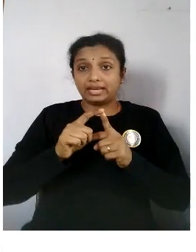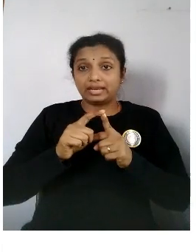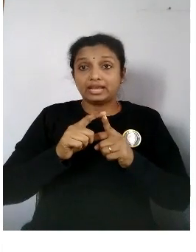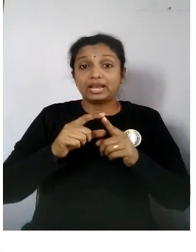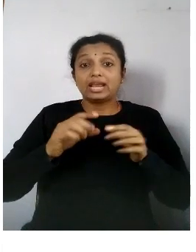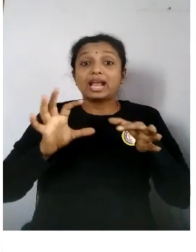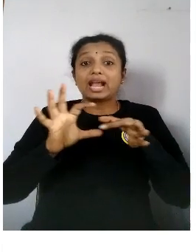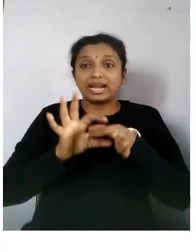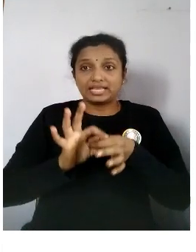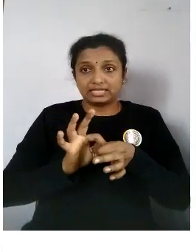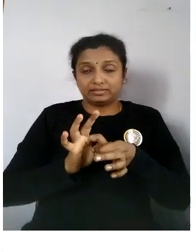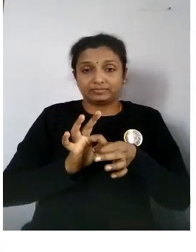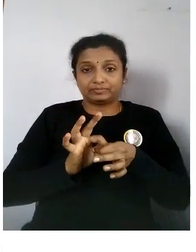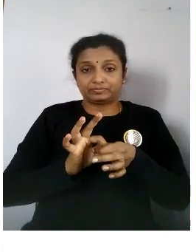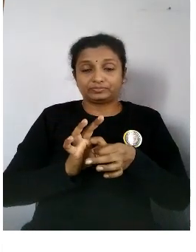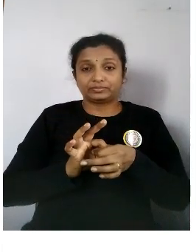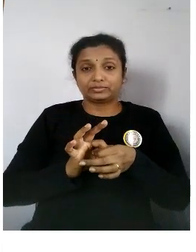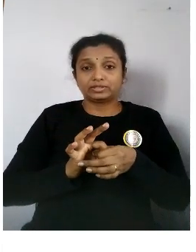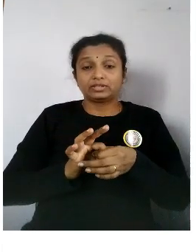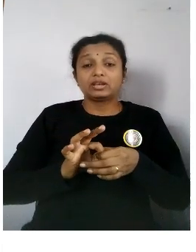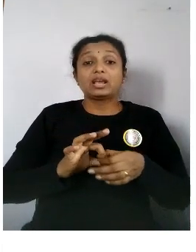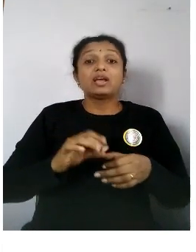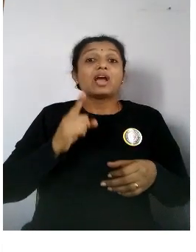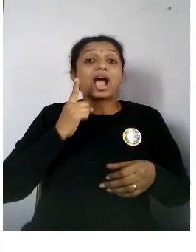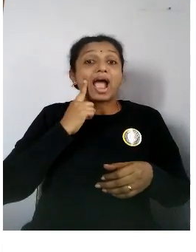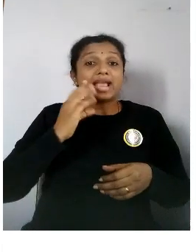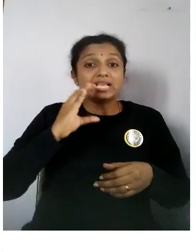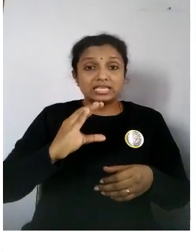GND connection.